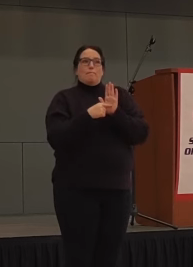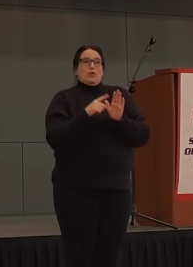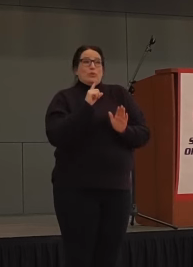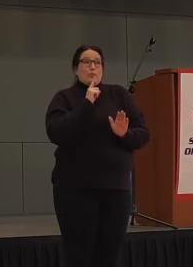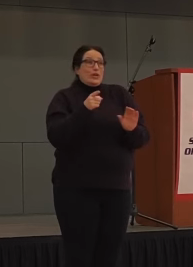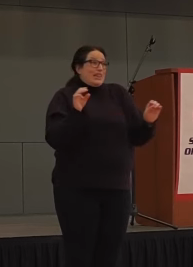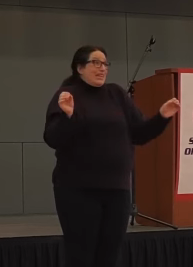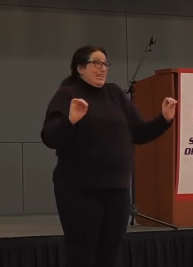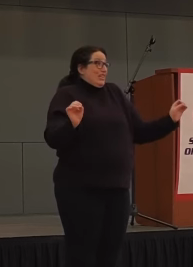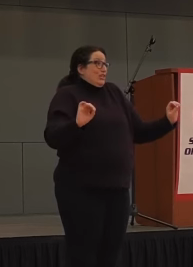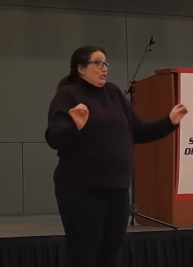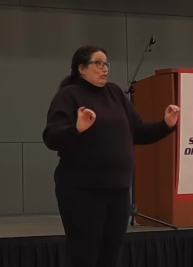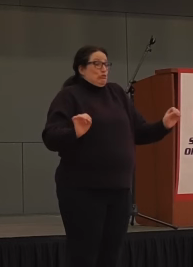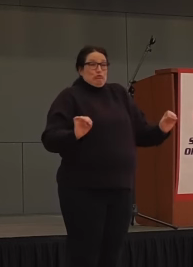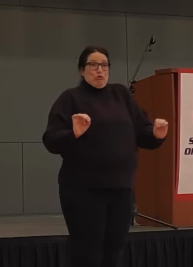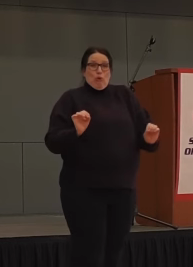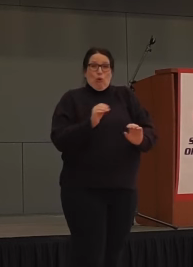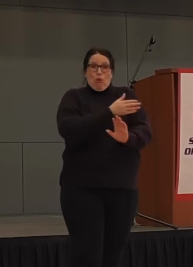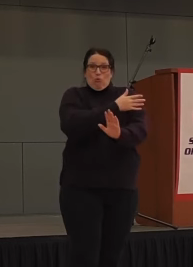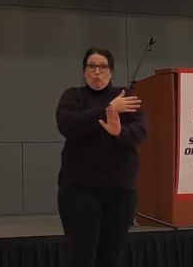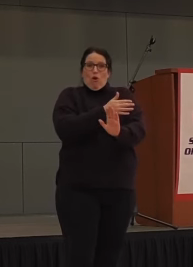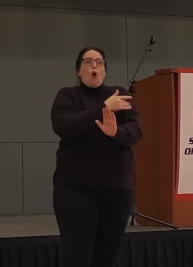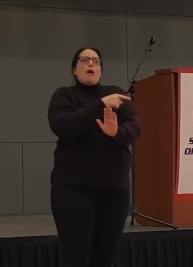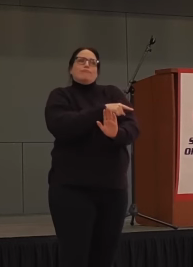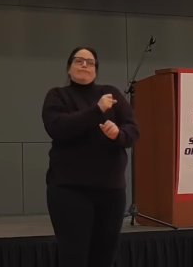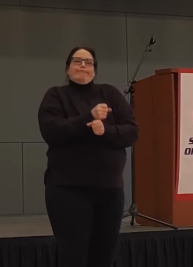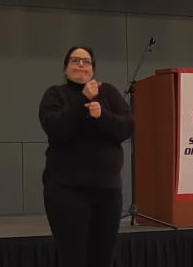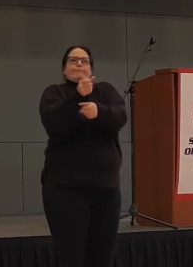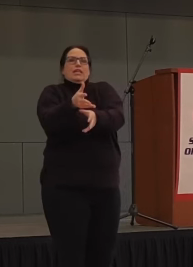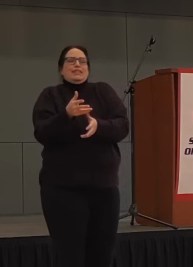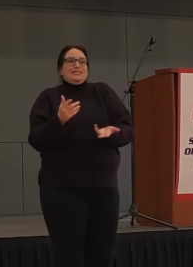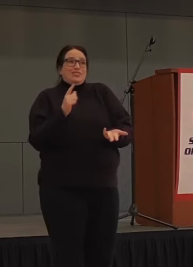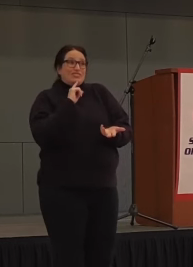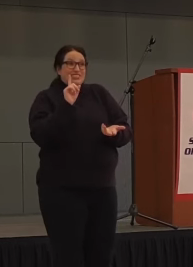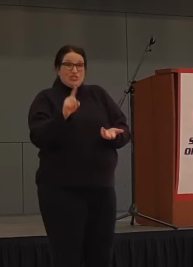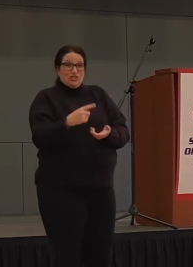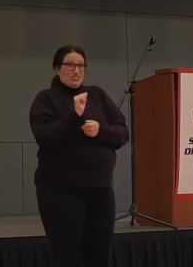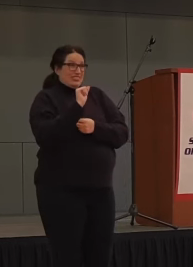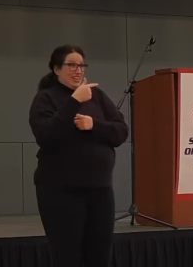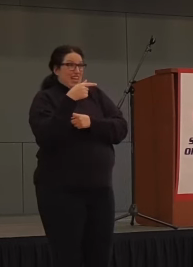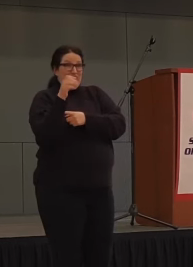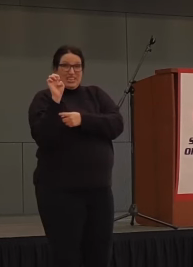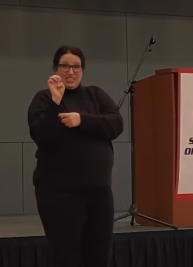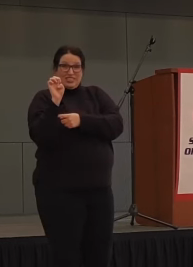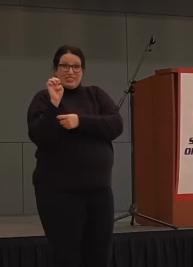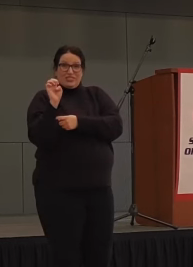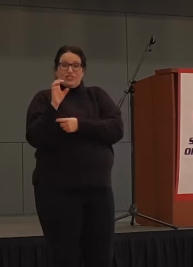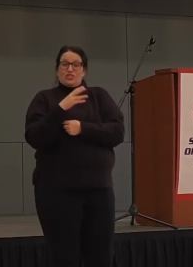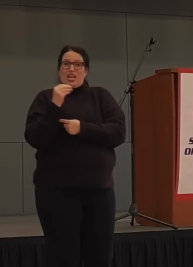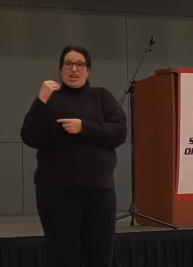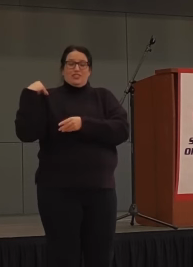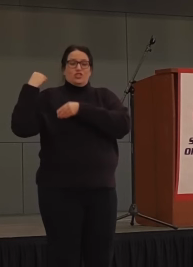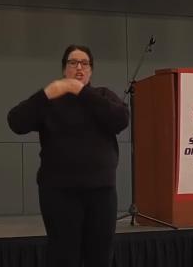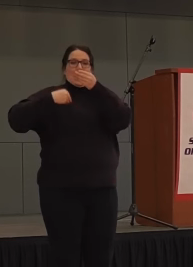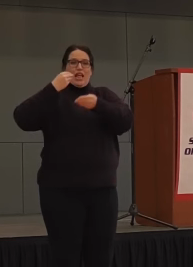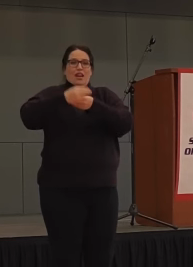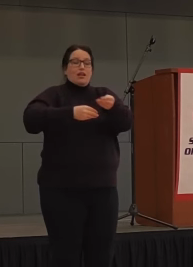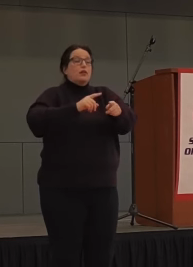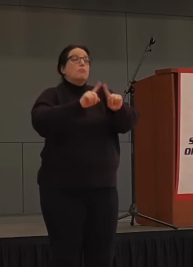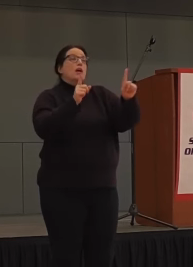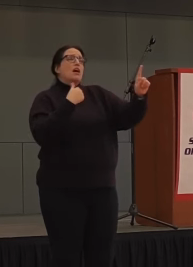primary risk factors. Although I will say, for Alzheimer's, the genetic